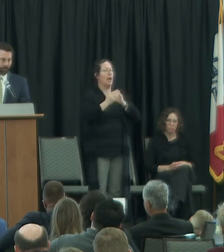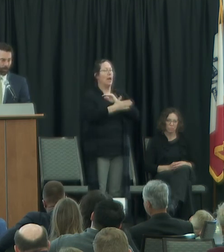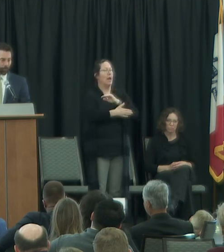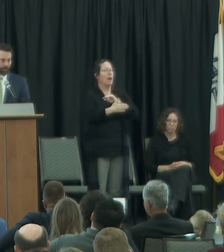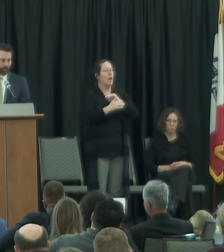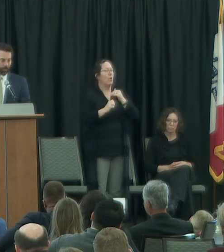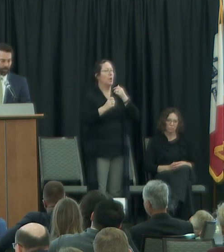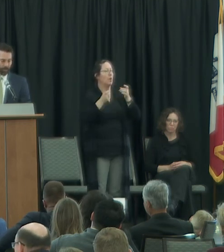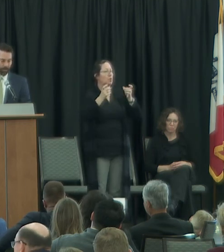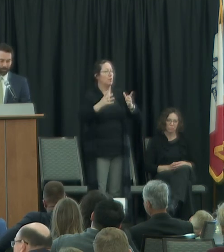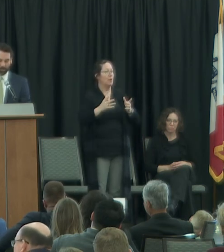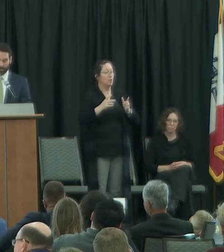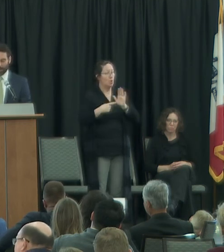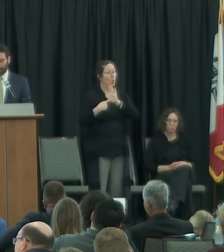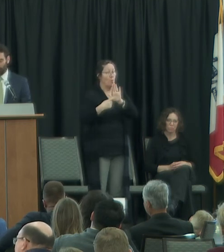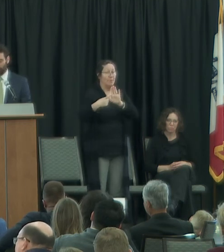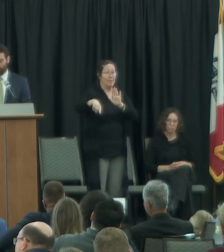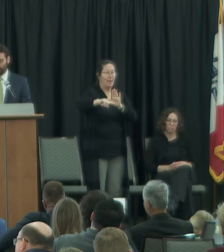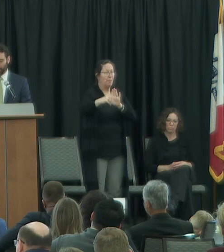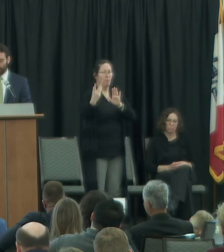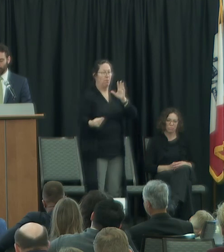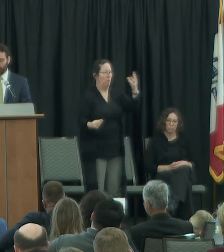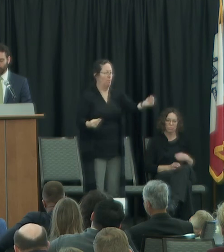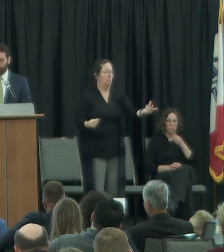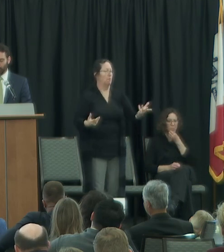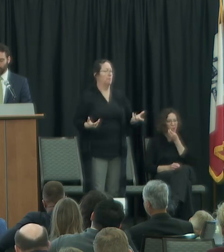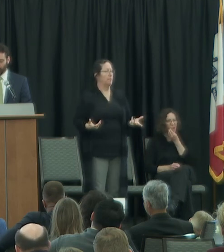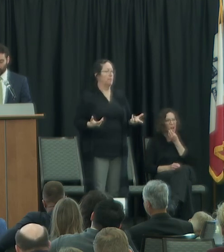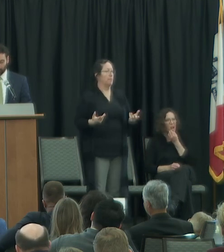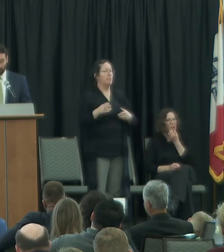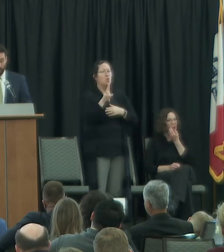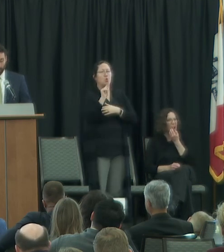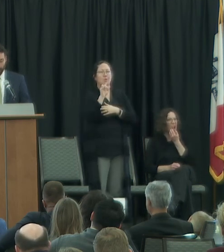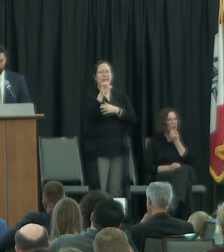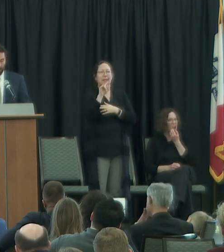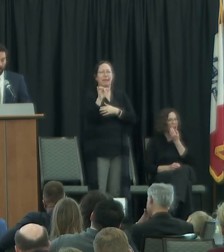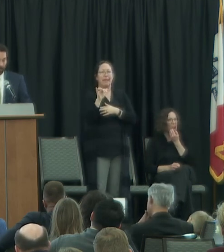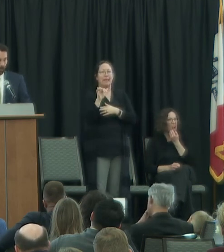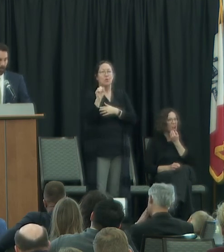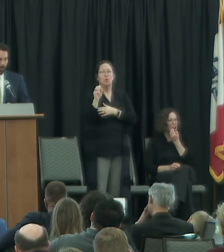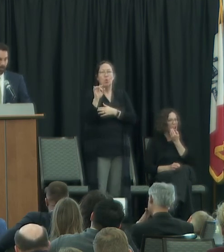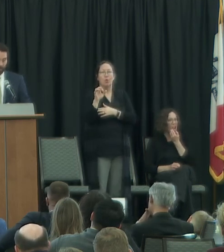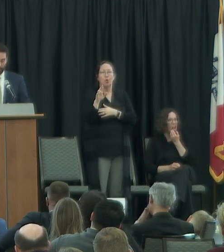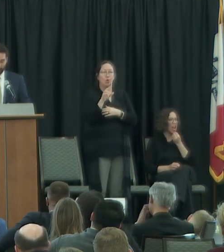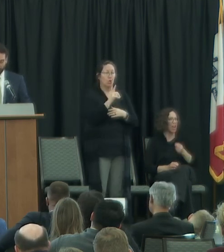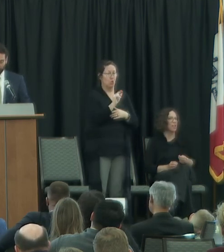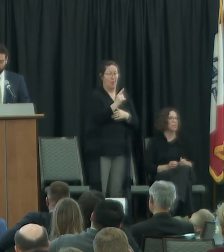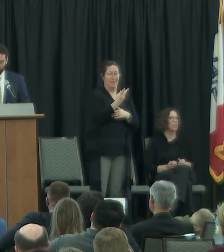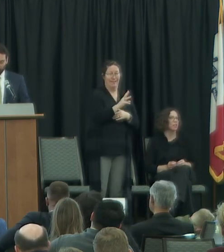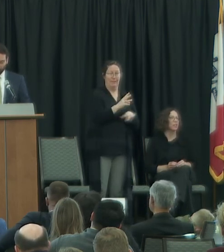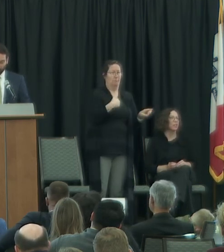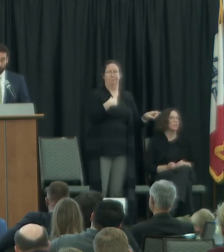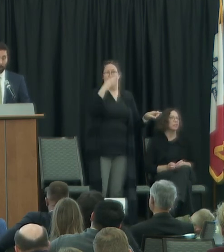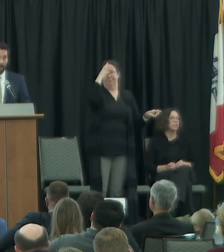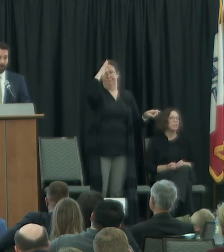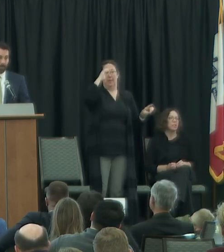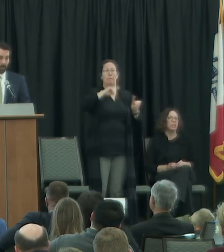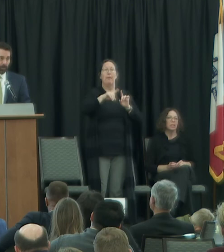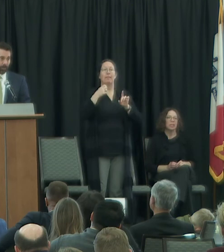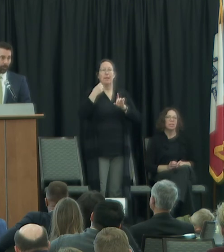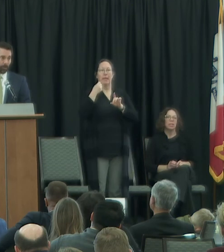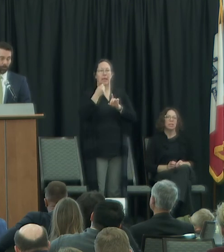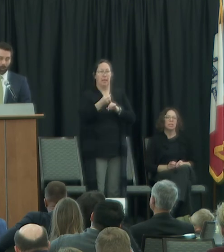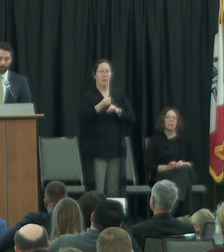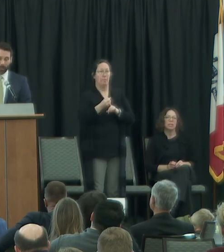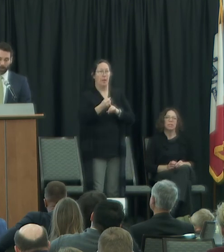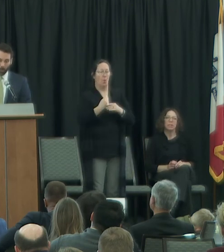to represent their interests. Utility scale solar was not on my radar in 2016, but its impact is certainly